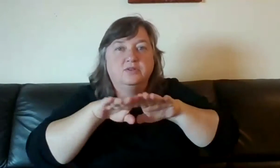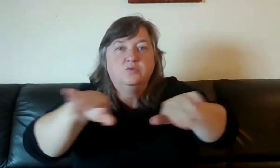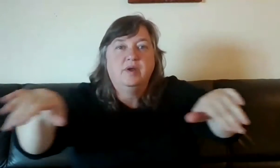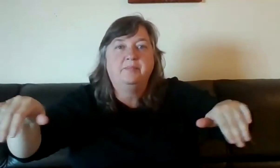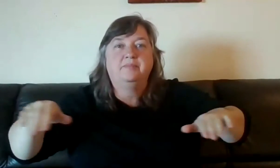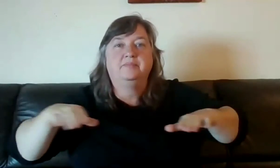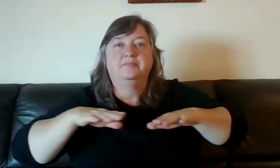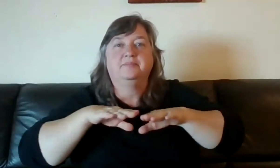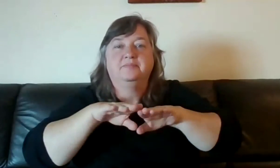Swim.